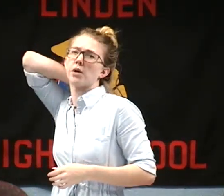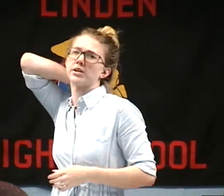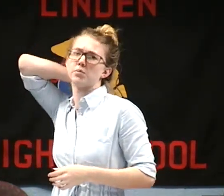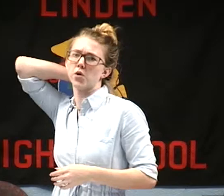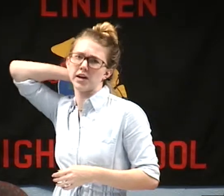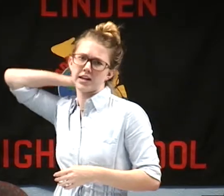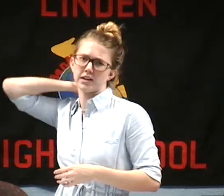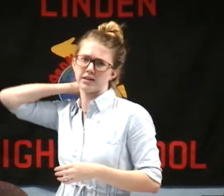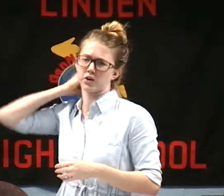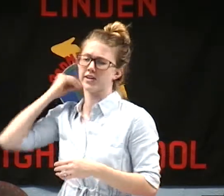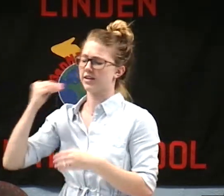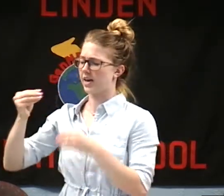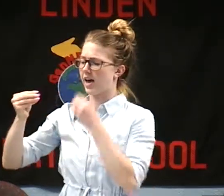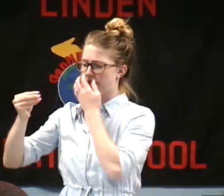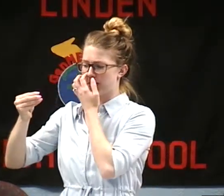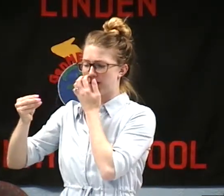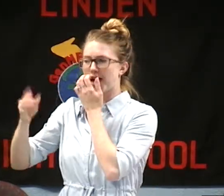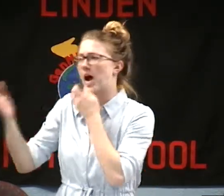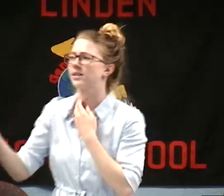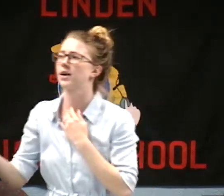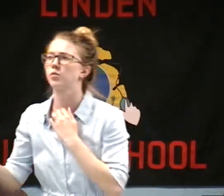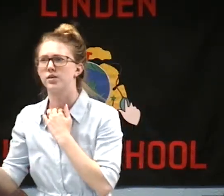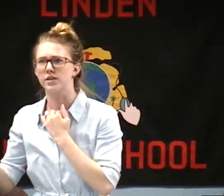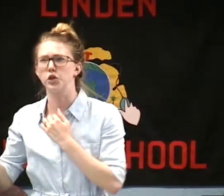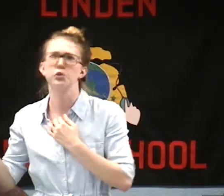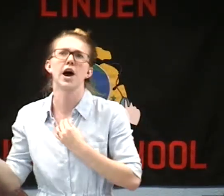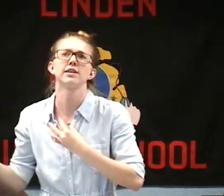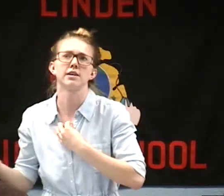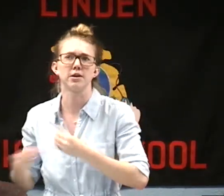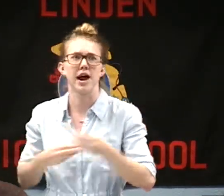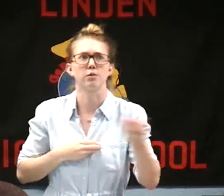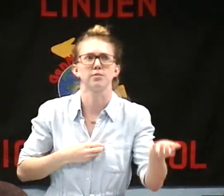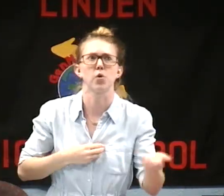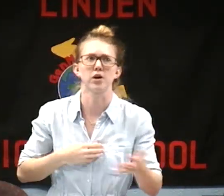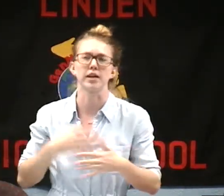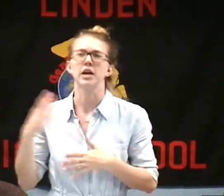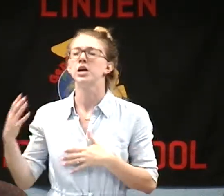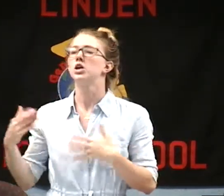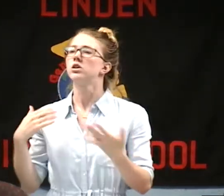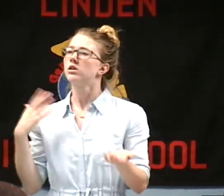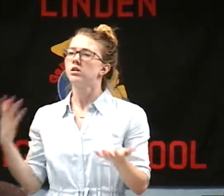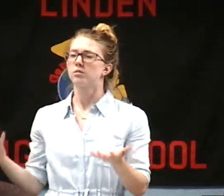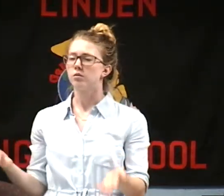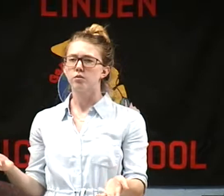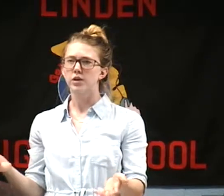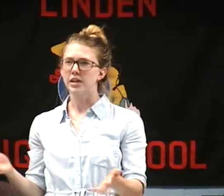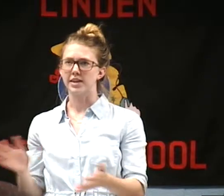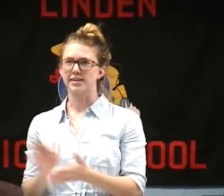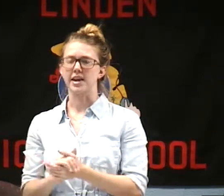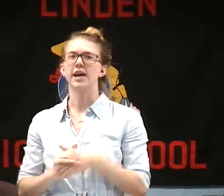was born, and it's crazy that that concept was still a new concept and I was born. Like, really, that's it. And